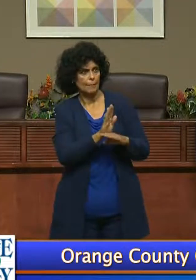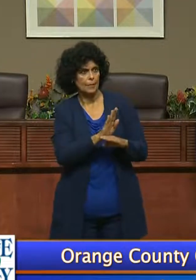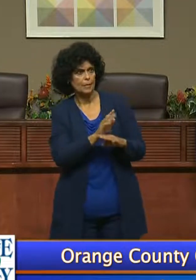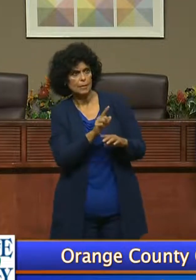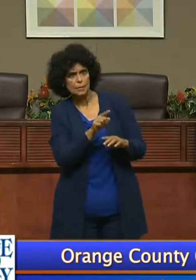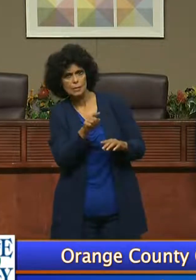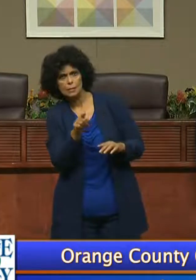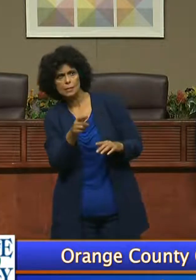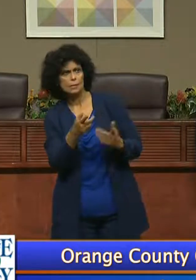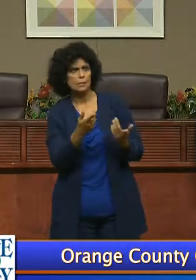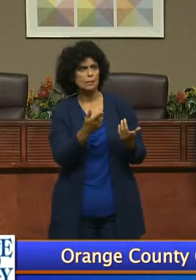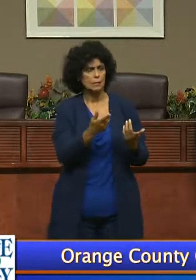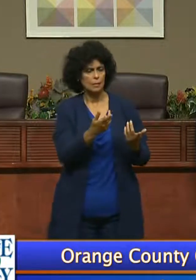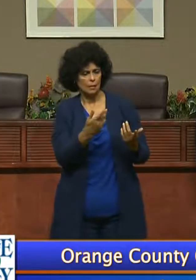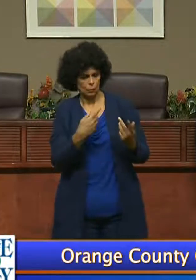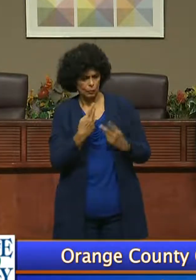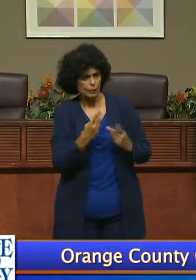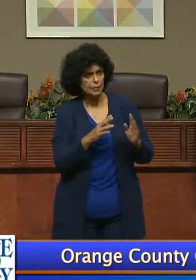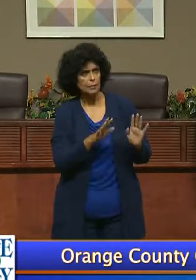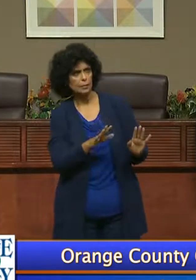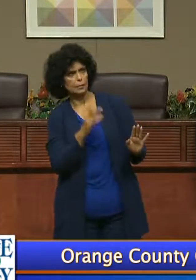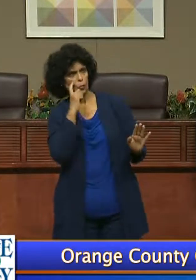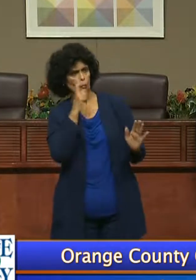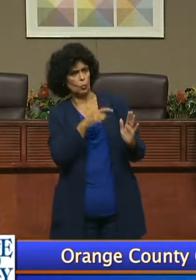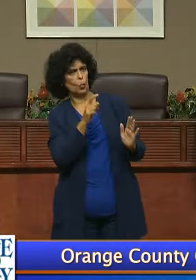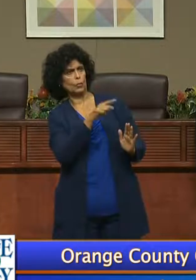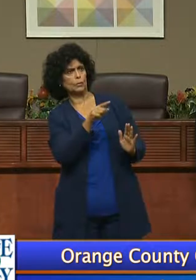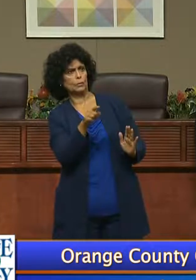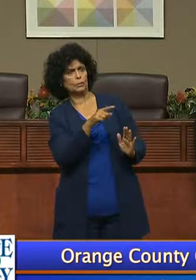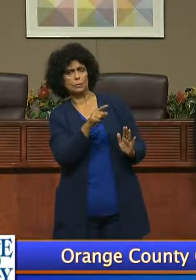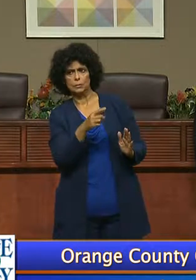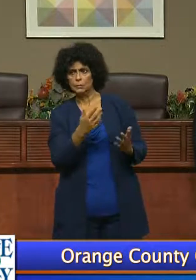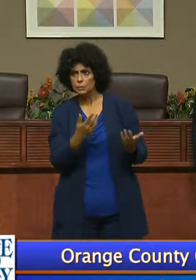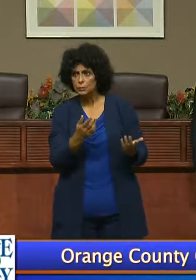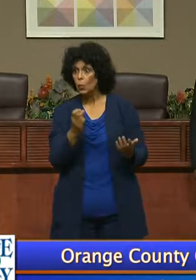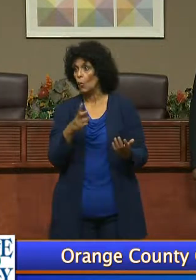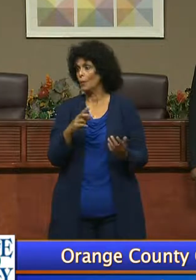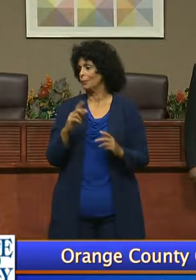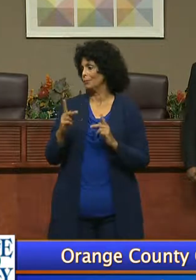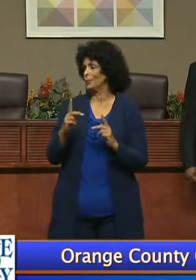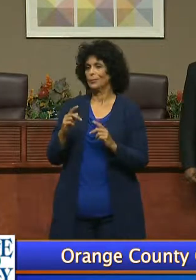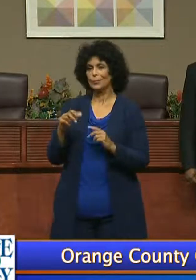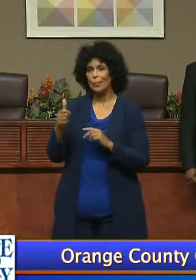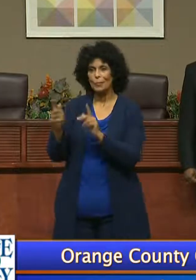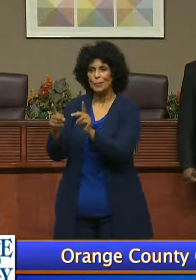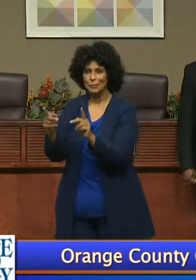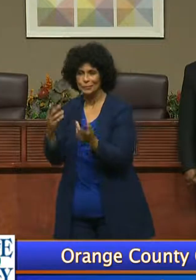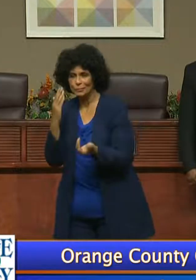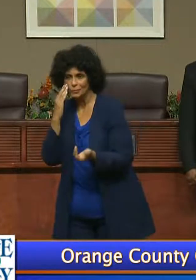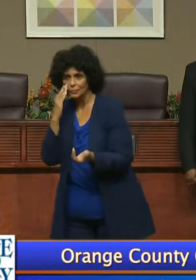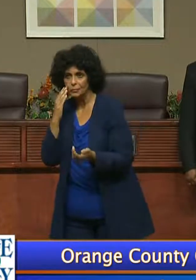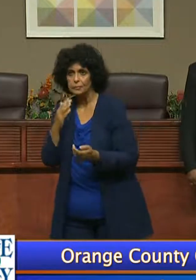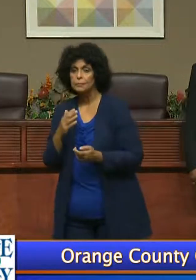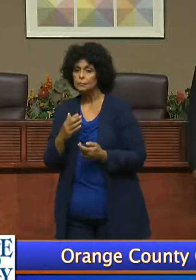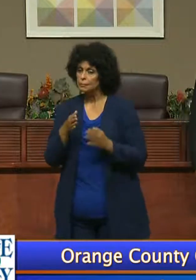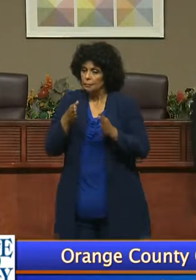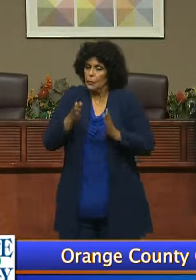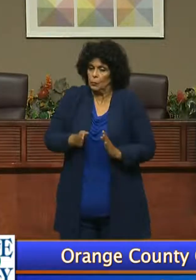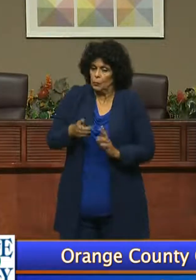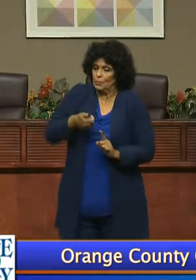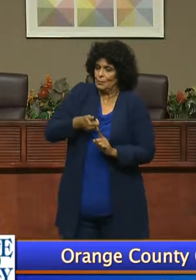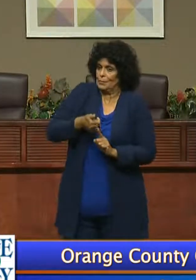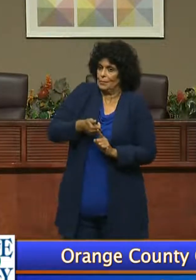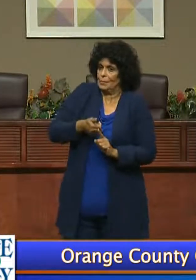and other places that they may visit, even from their peers or even from others, the ability and the